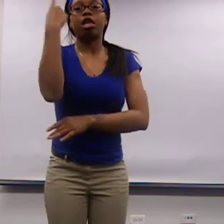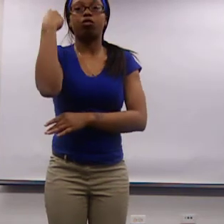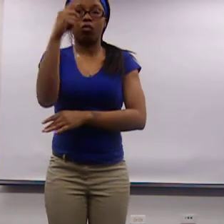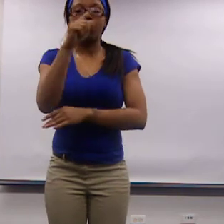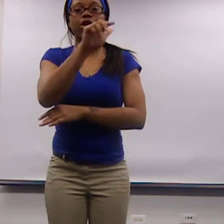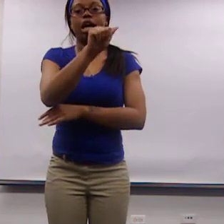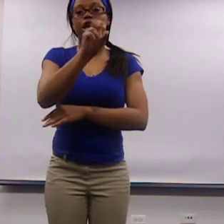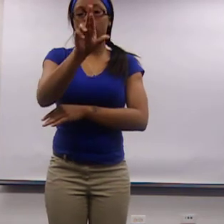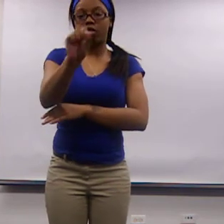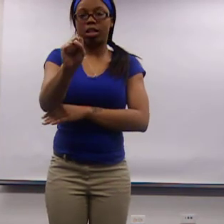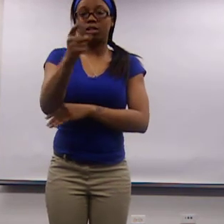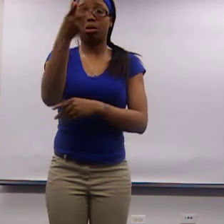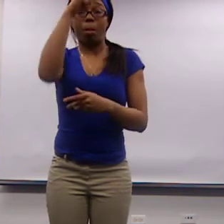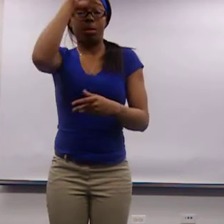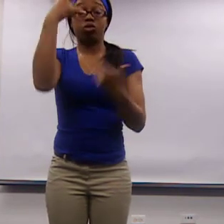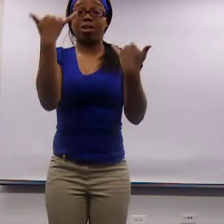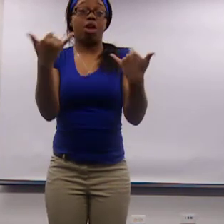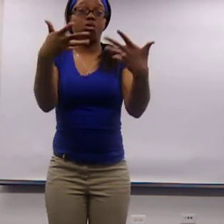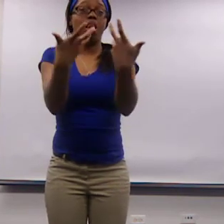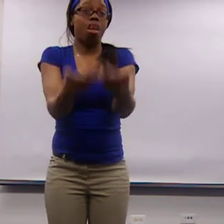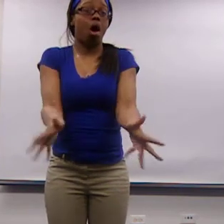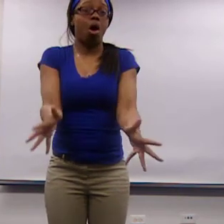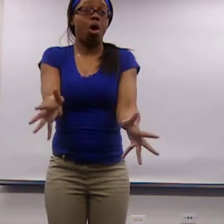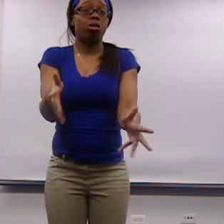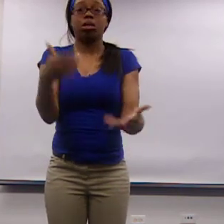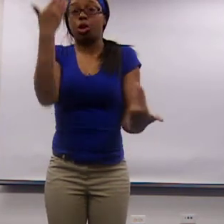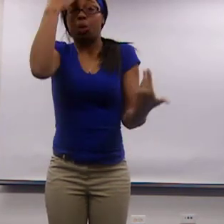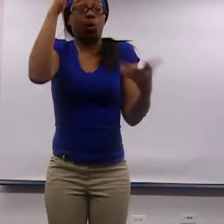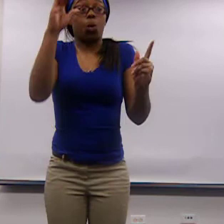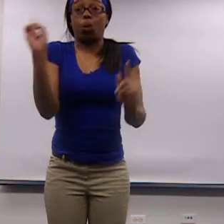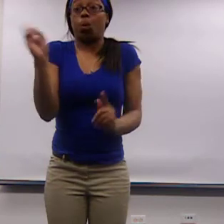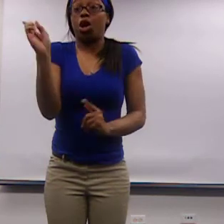you're at a loss. They don't know where you are and they can't find you.